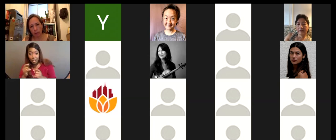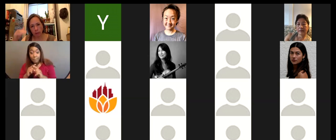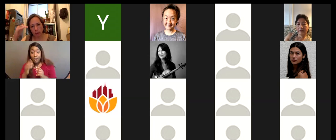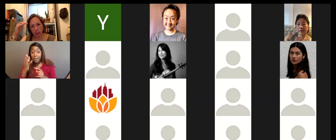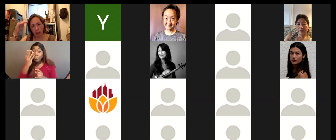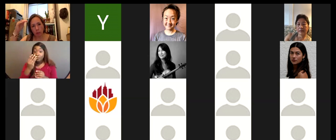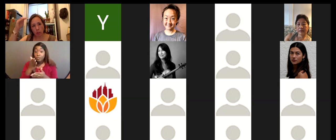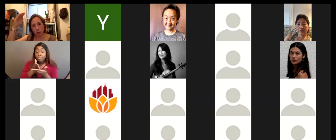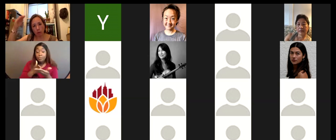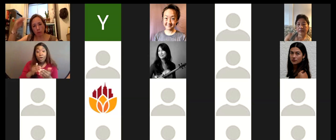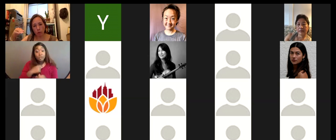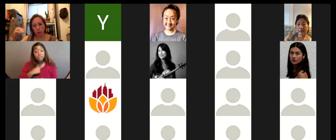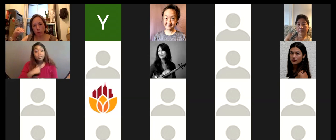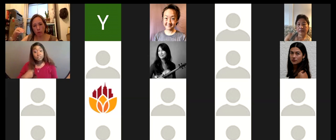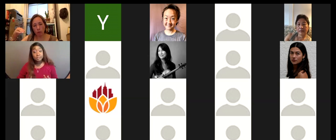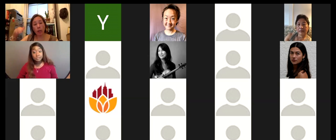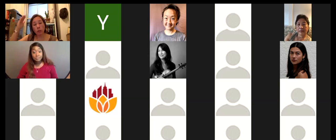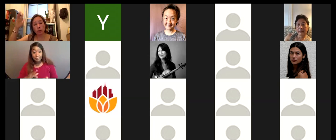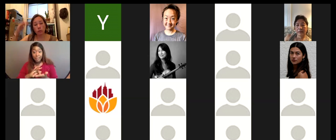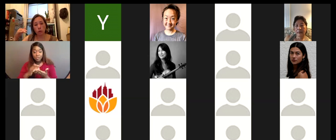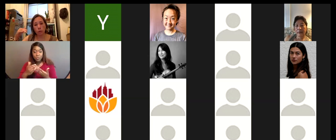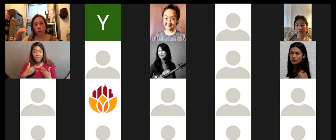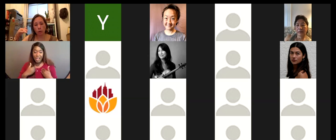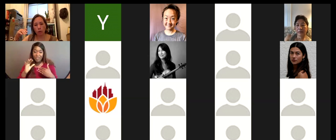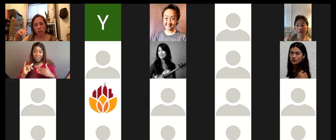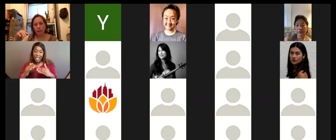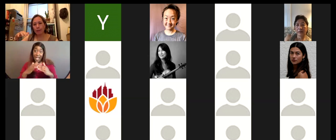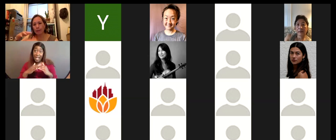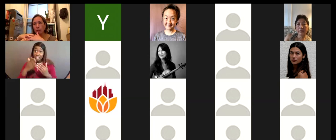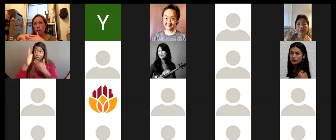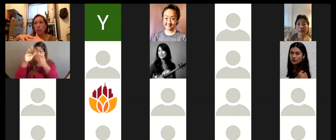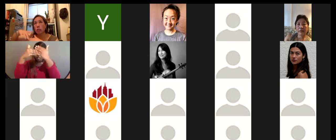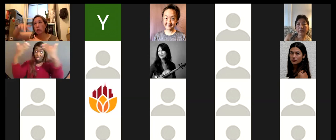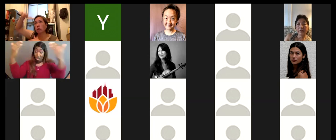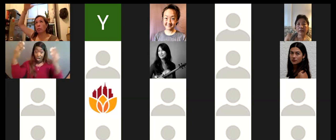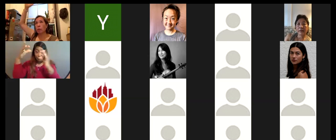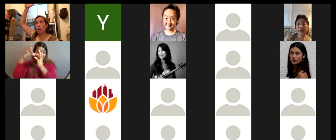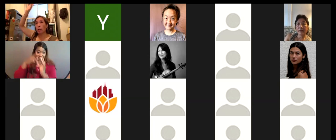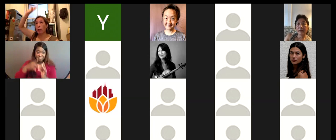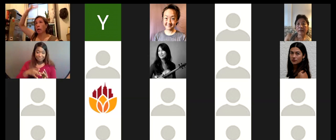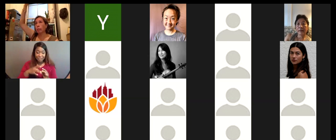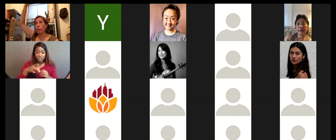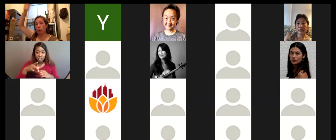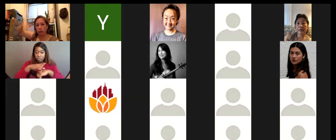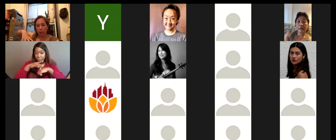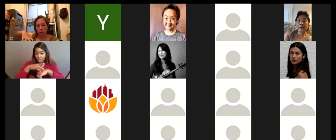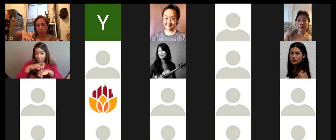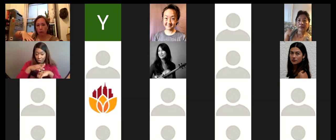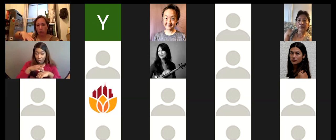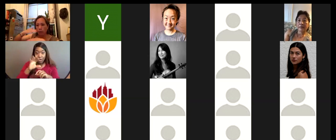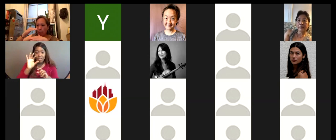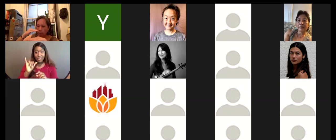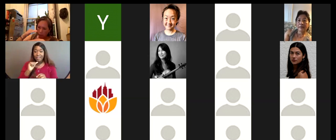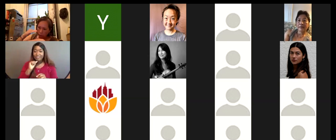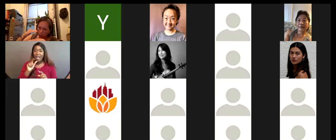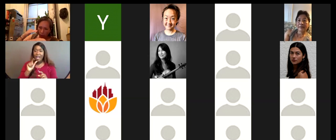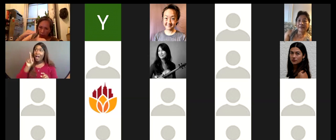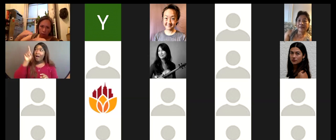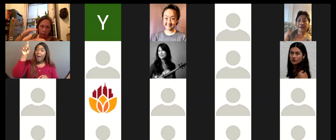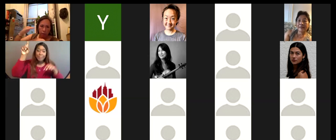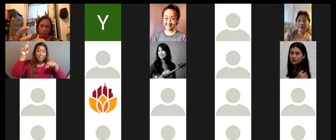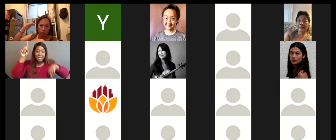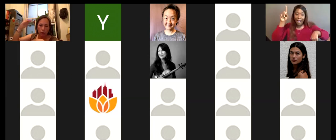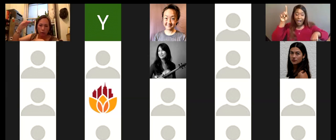we have this, again, the so above, so below, as above, so below. That doesn't mean just in the big, like up there and down here. It means in